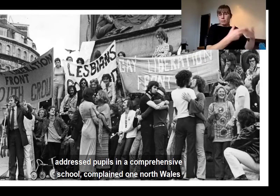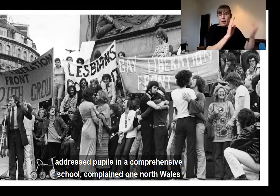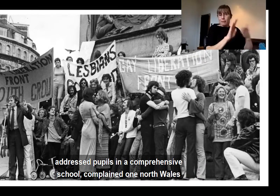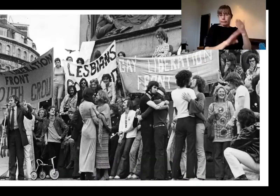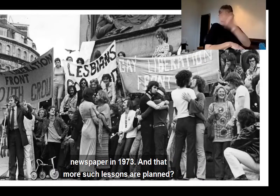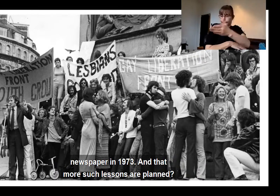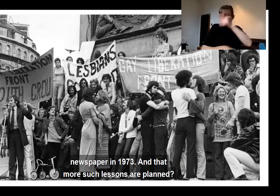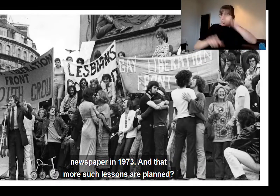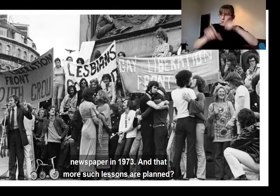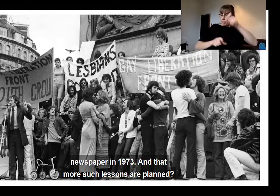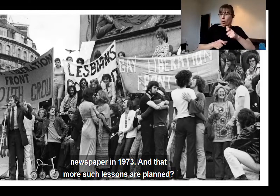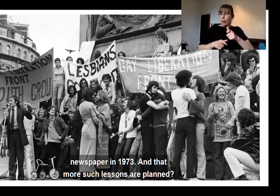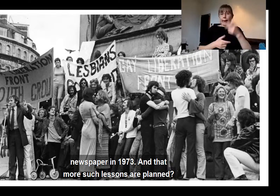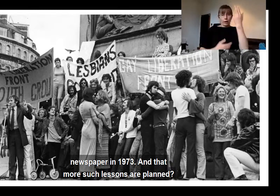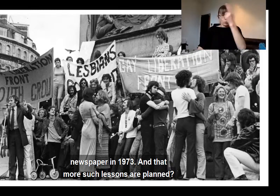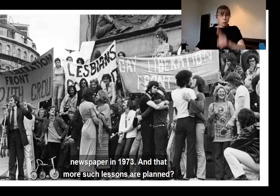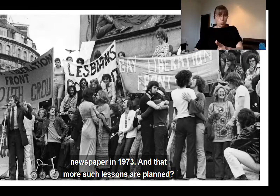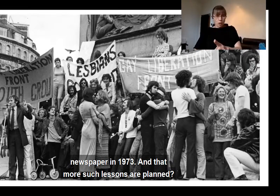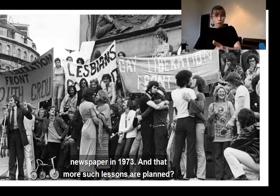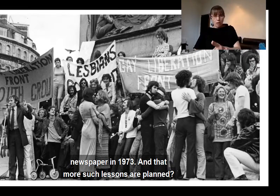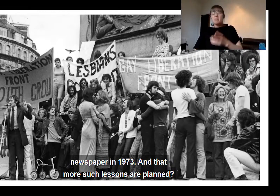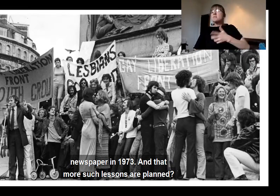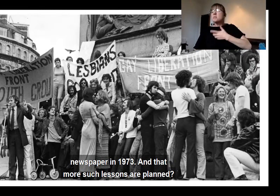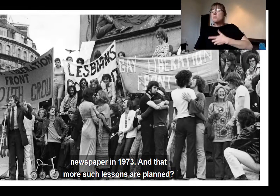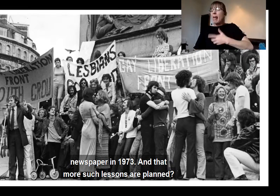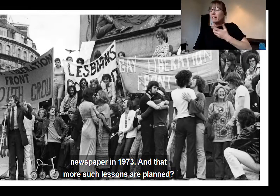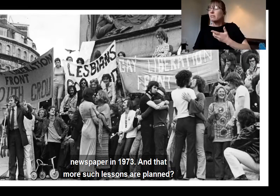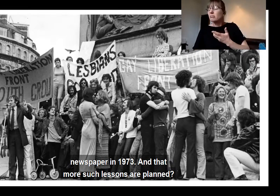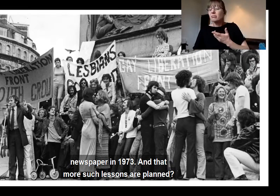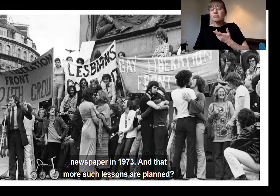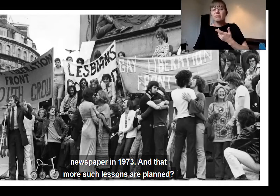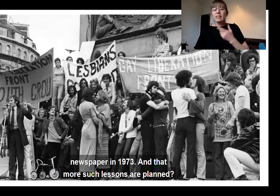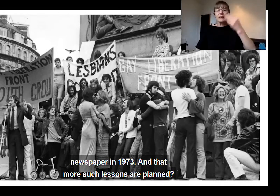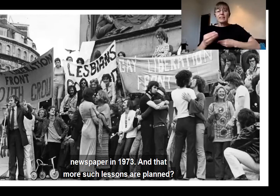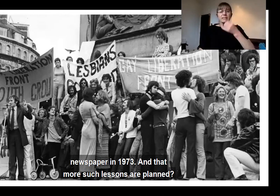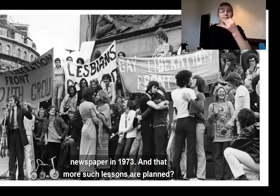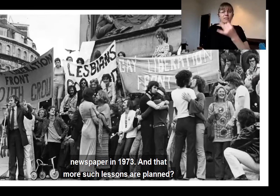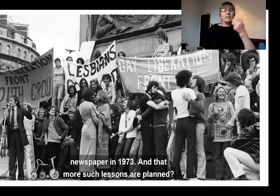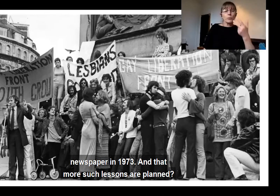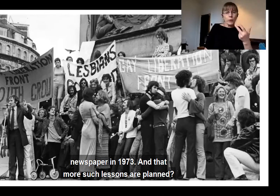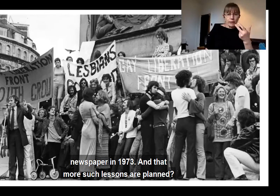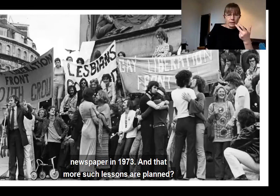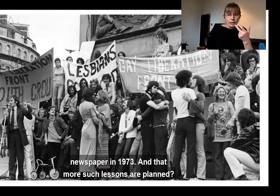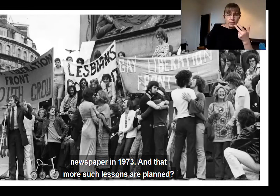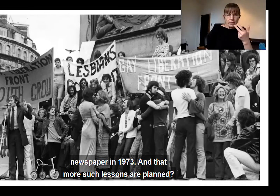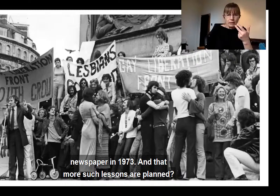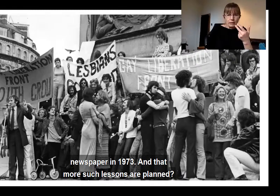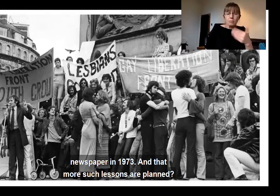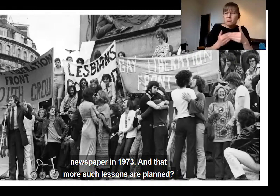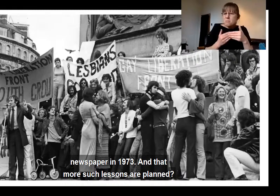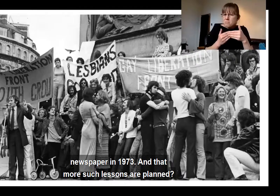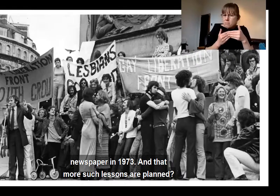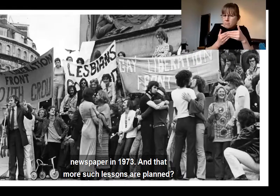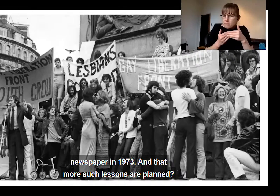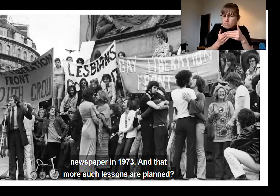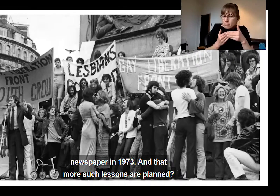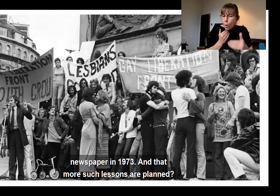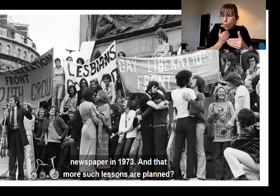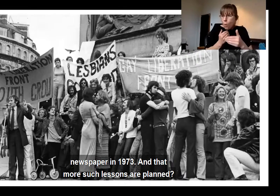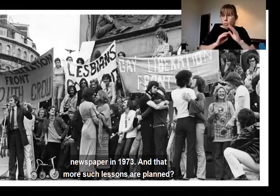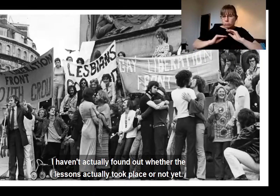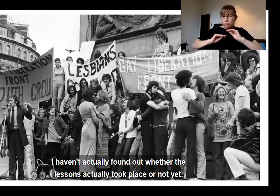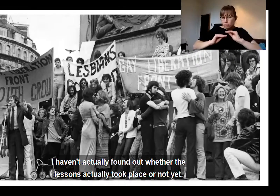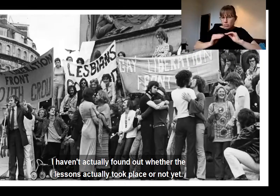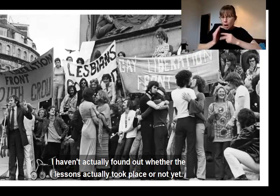complained one North Wales newspaper in 1973? and that more such lessons are